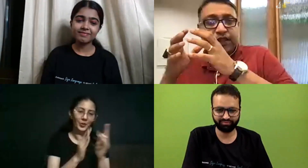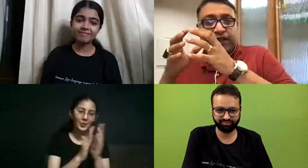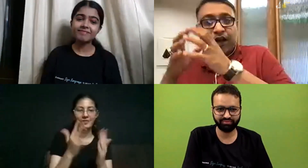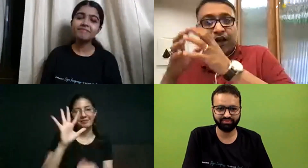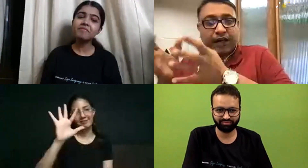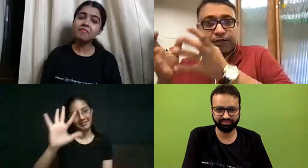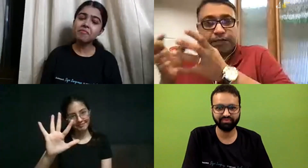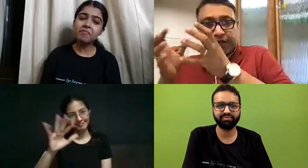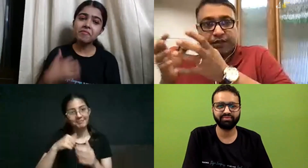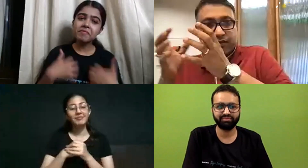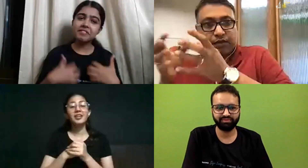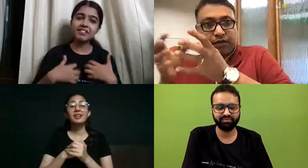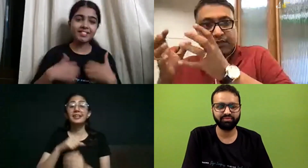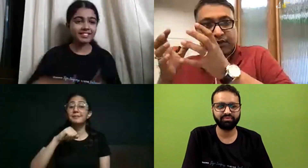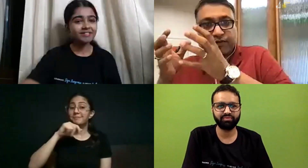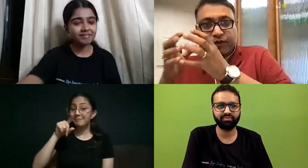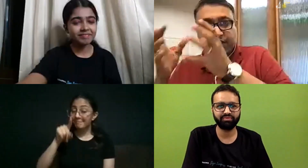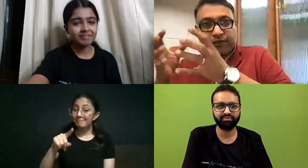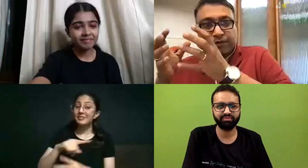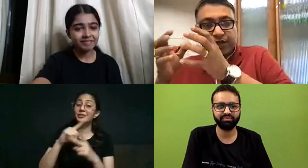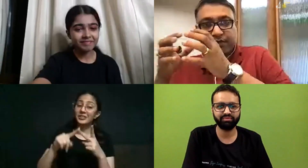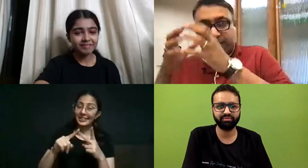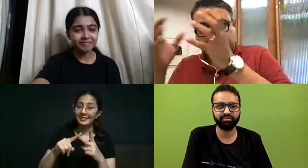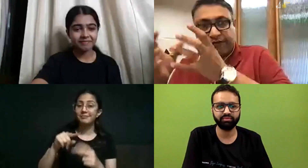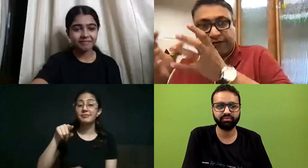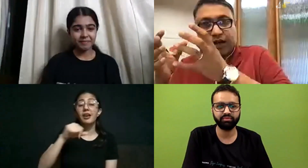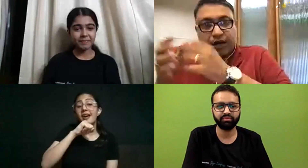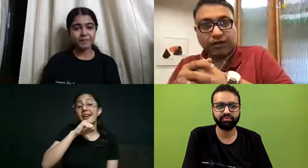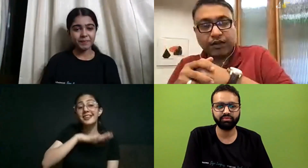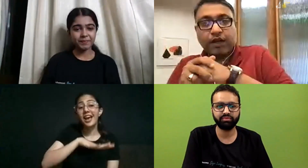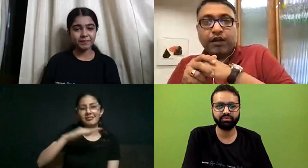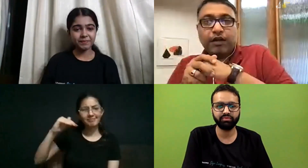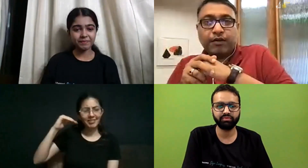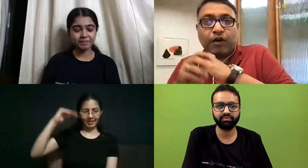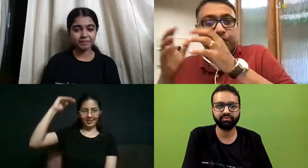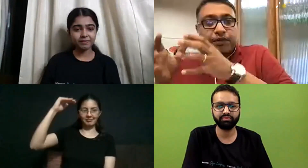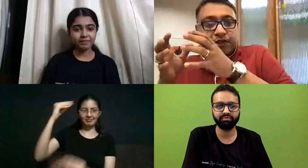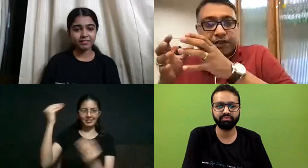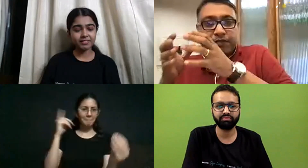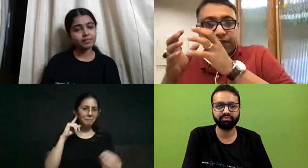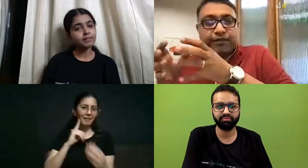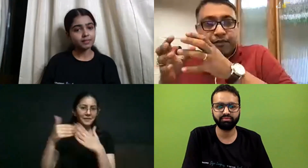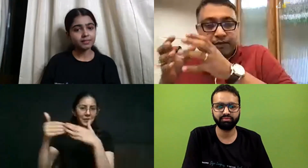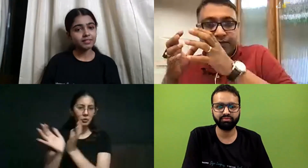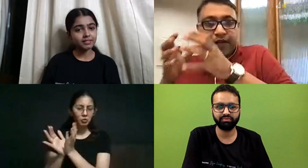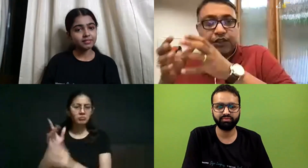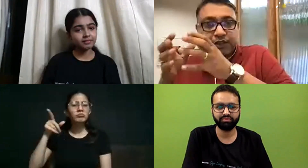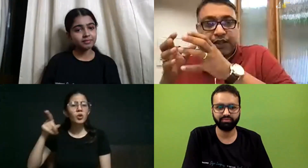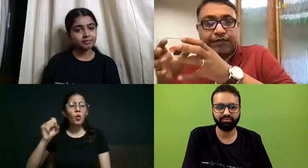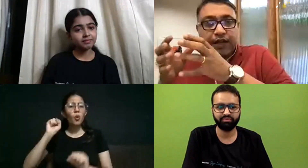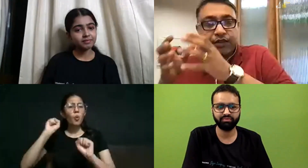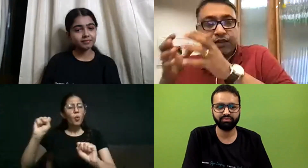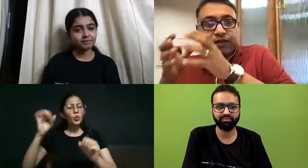in the young adult space, for the deaf community, the deaf young adults, entrepreneurship and